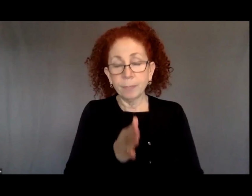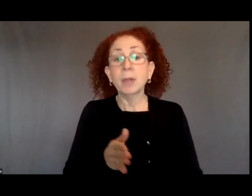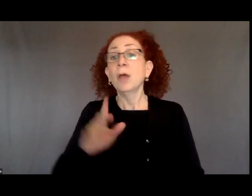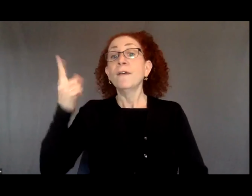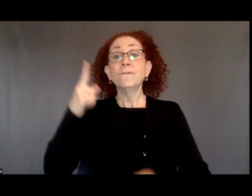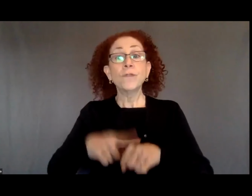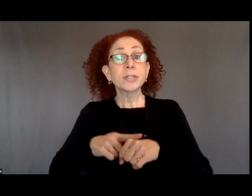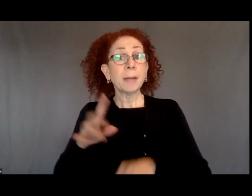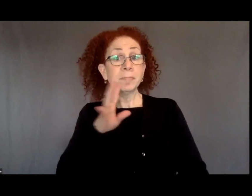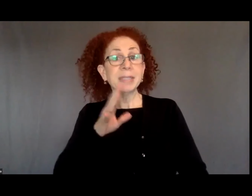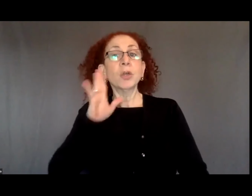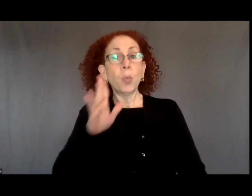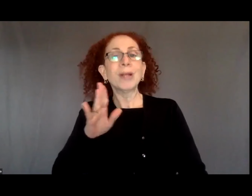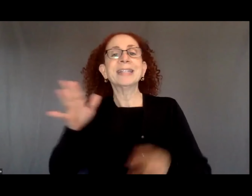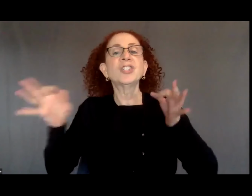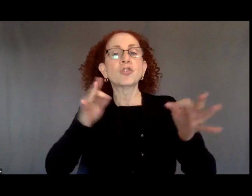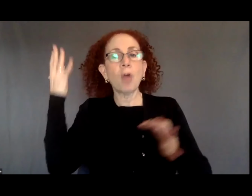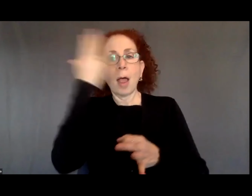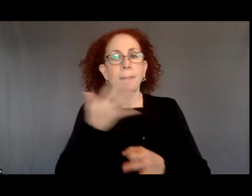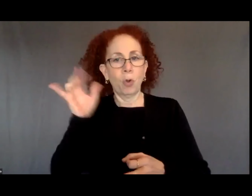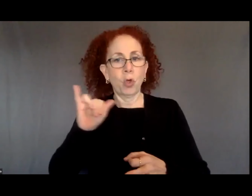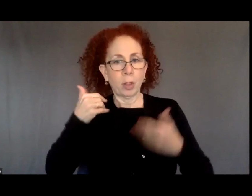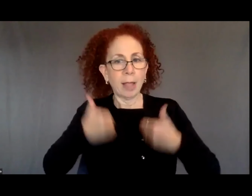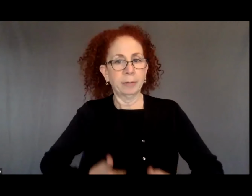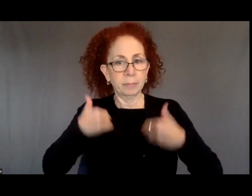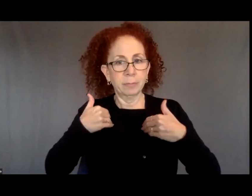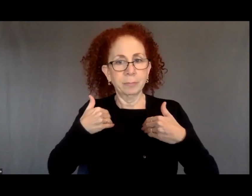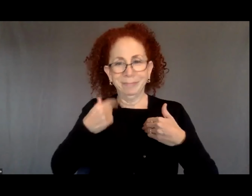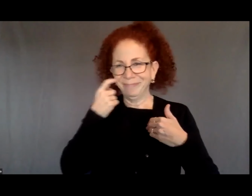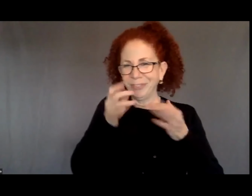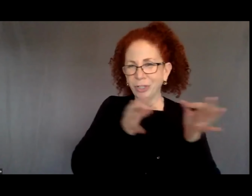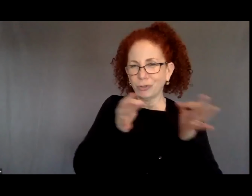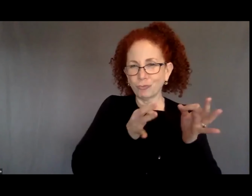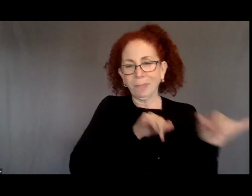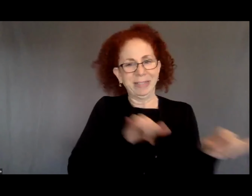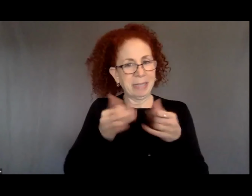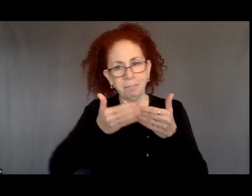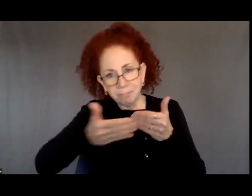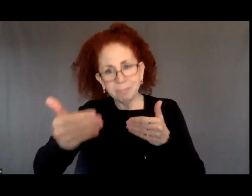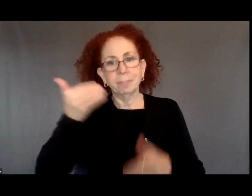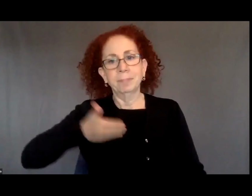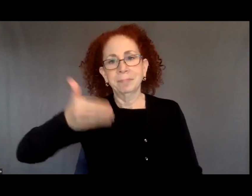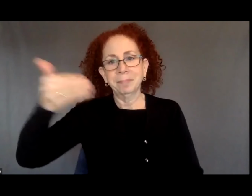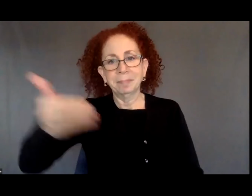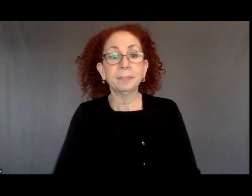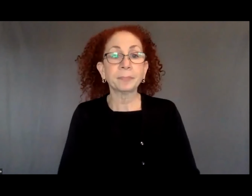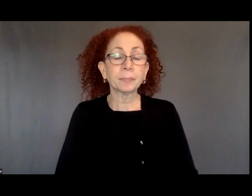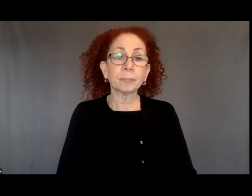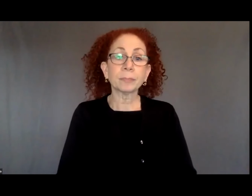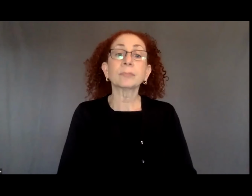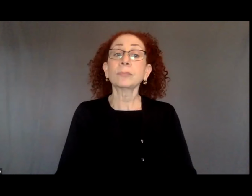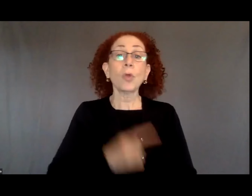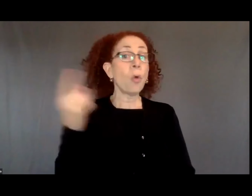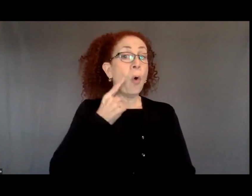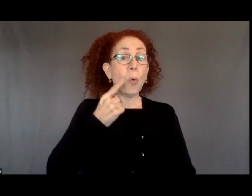first time, we will describe our visual appearance, like I did a few moments ago. In all instances, we will state our